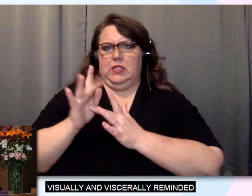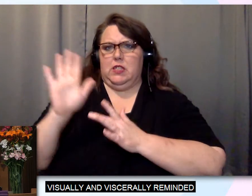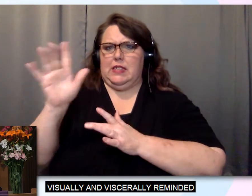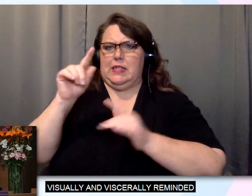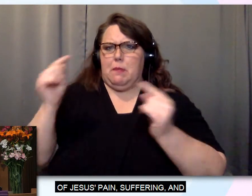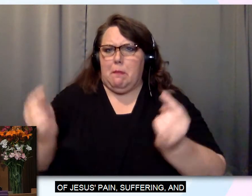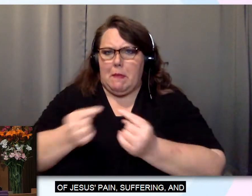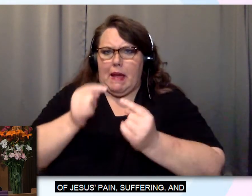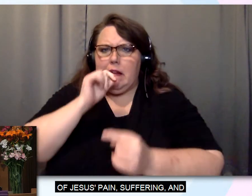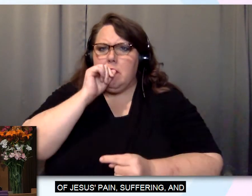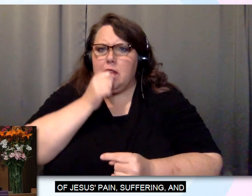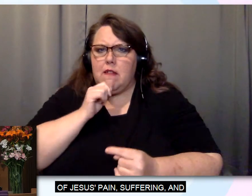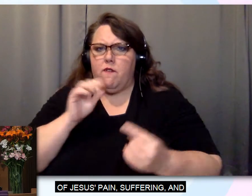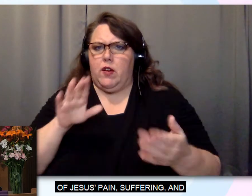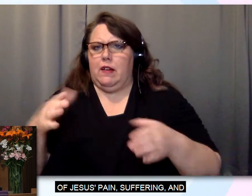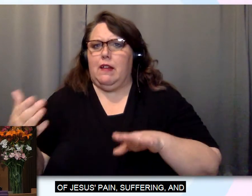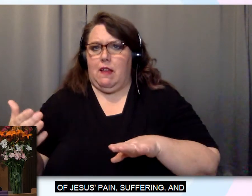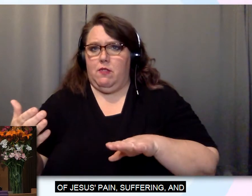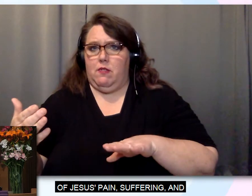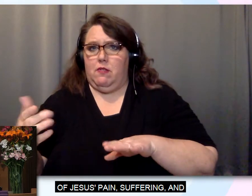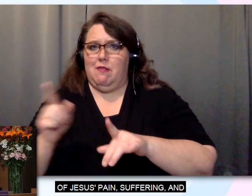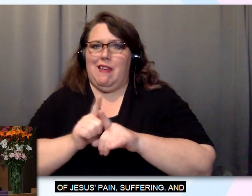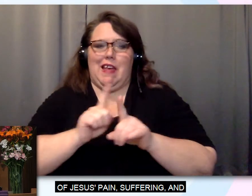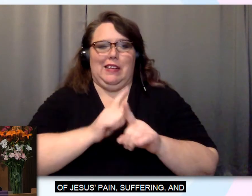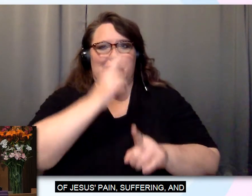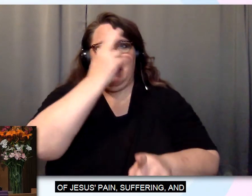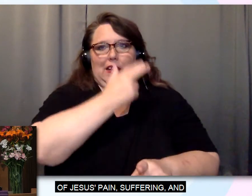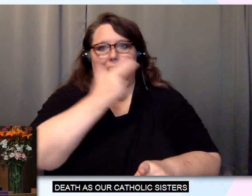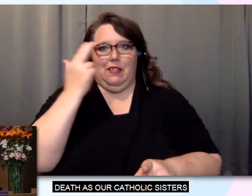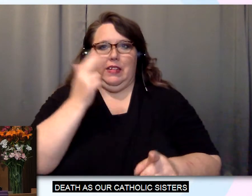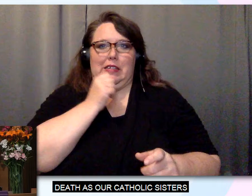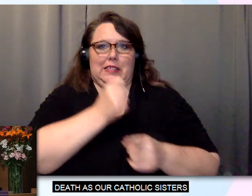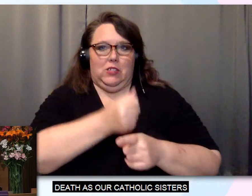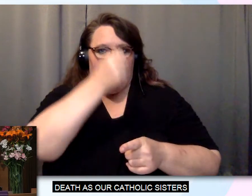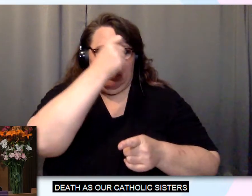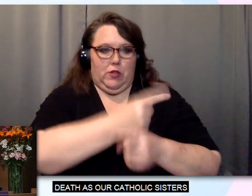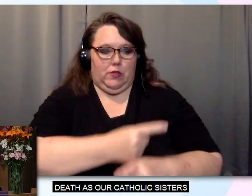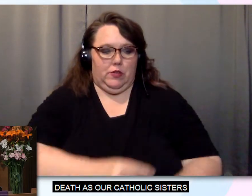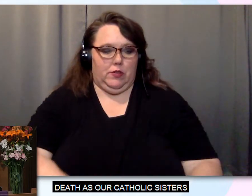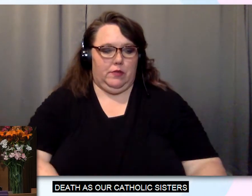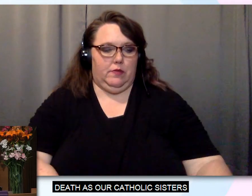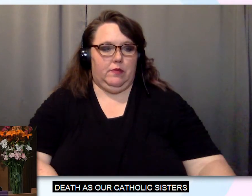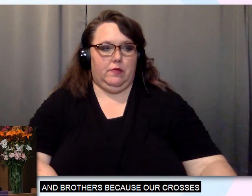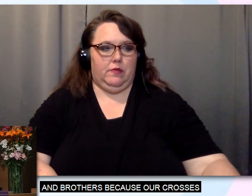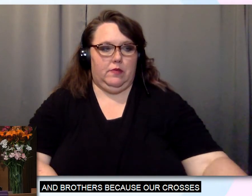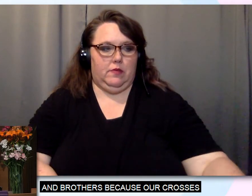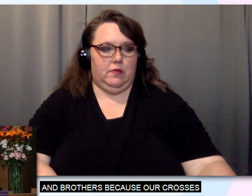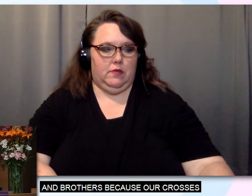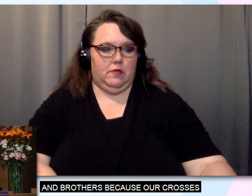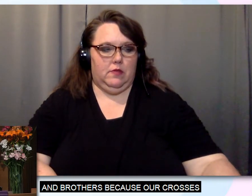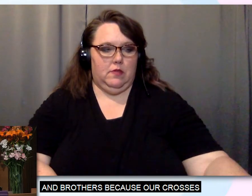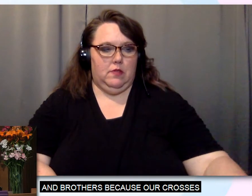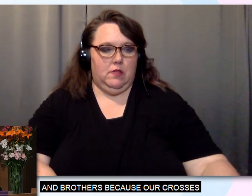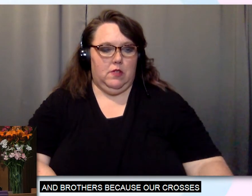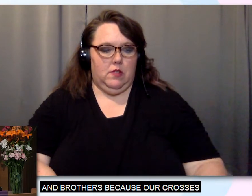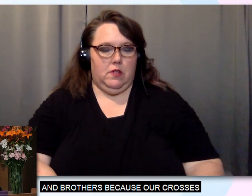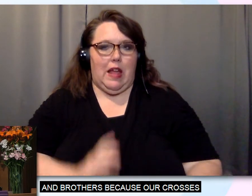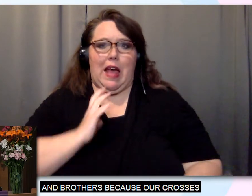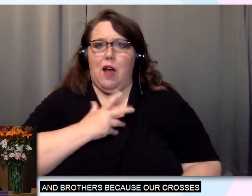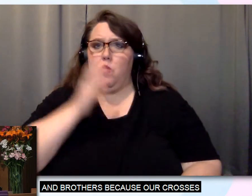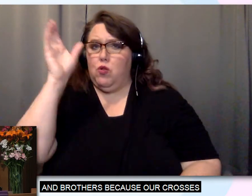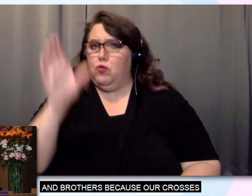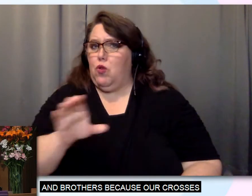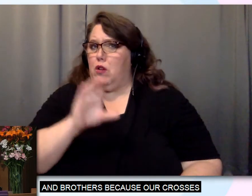reminded of Jesus' pain, suffering, and death as our Catholic sisters and brothers. Because